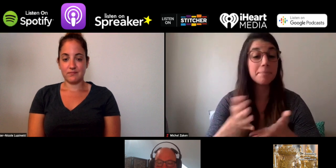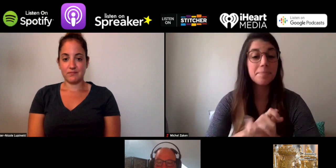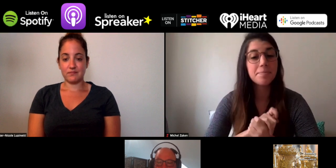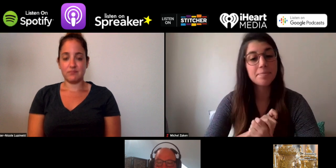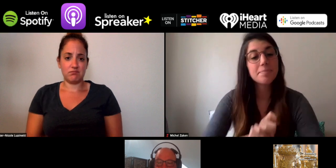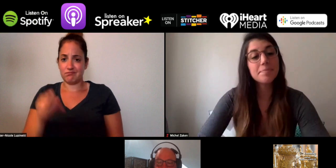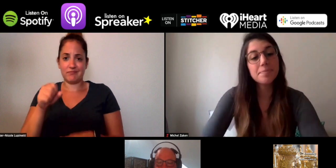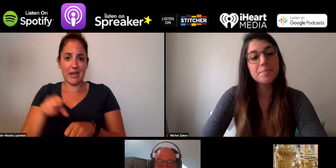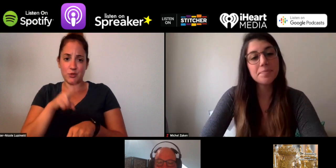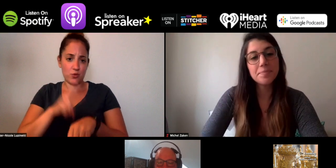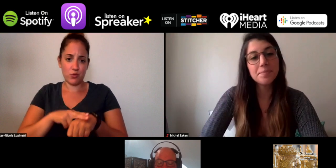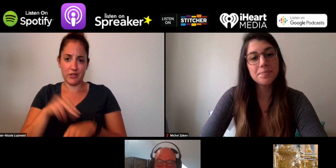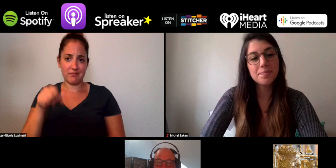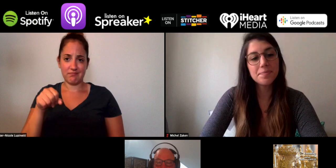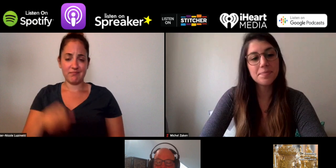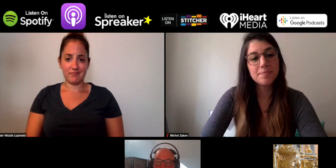Absolutely.